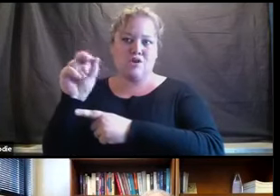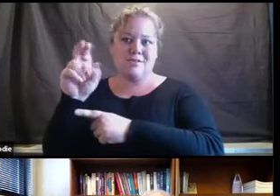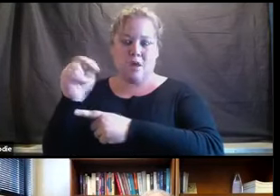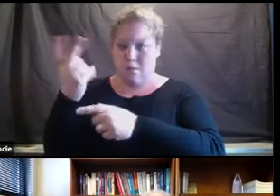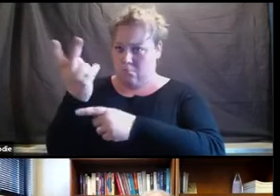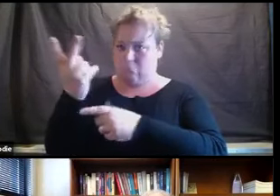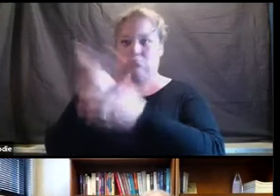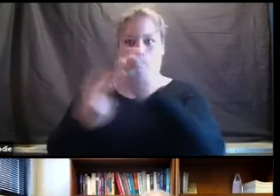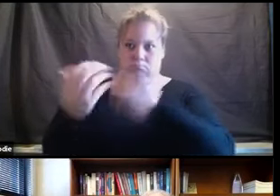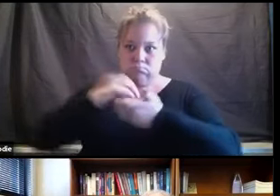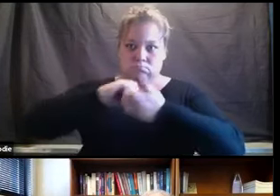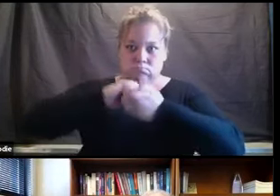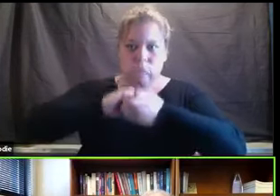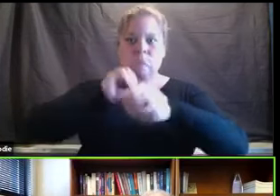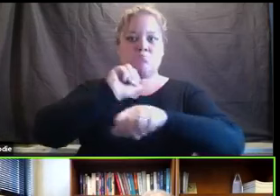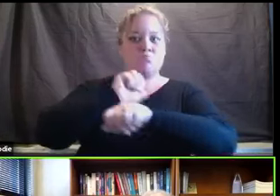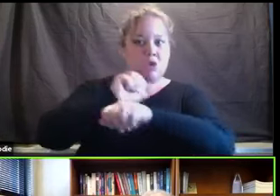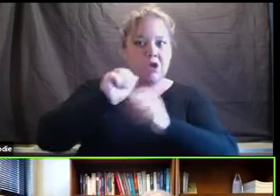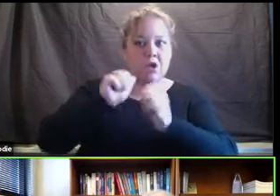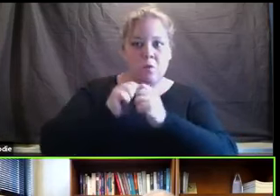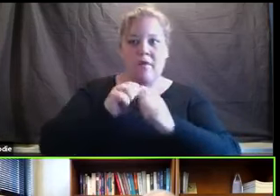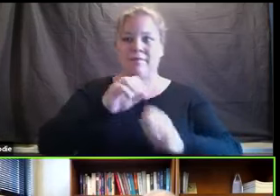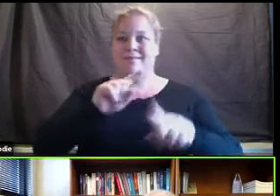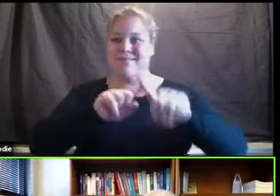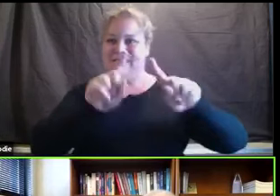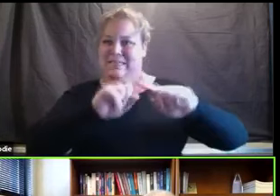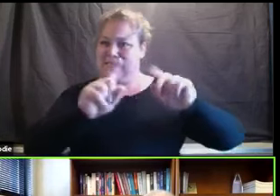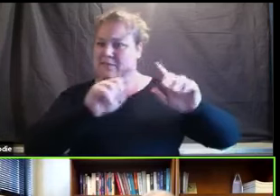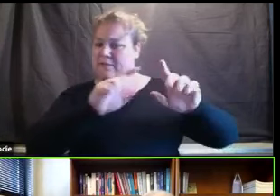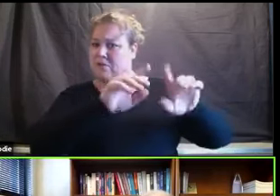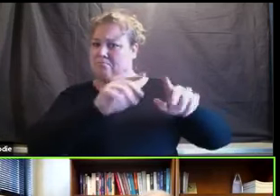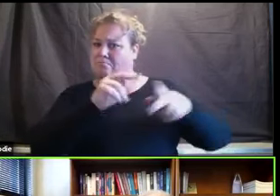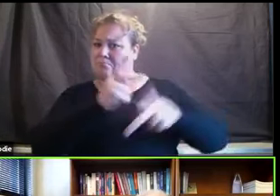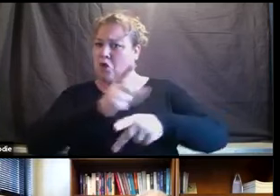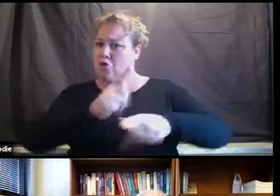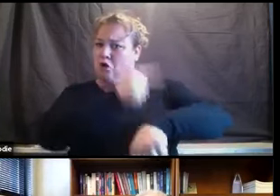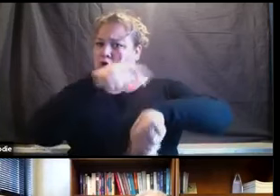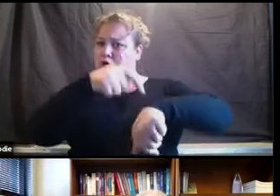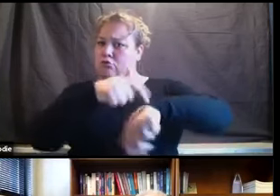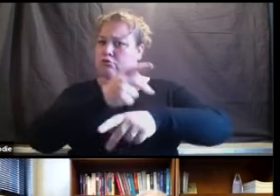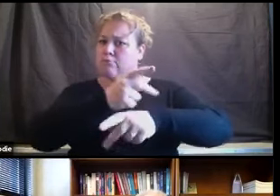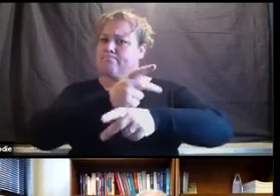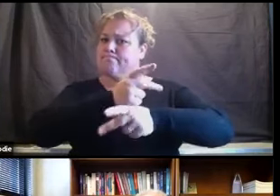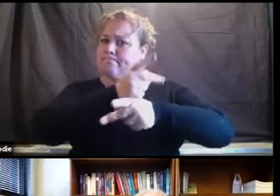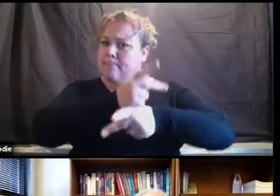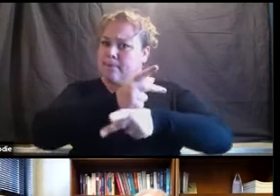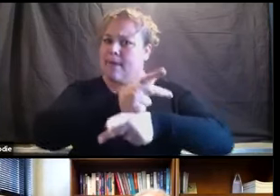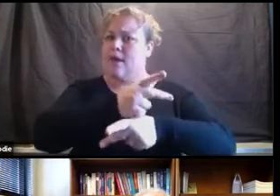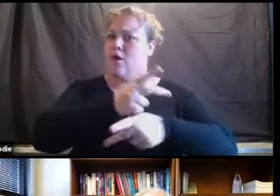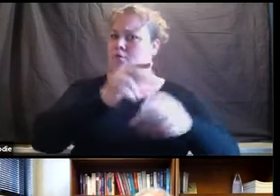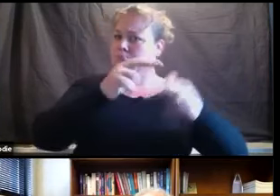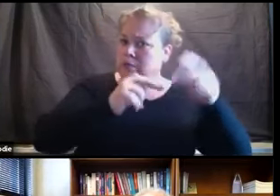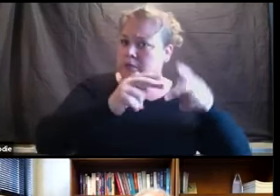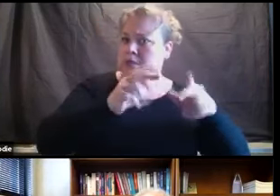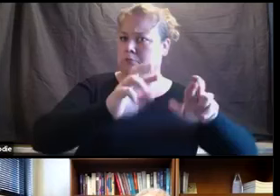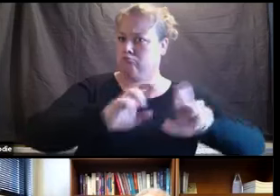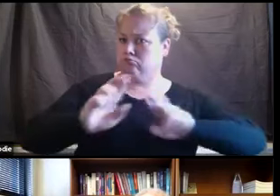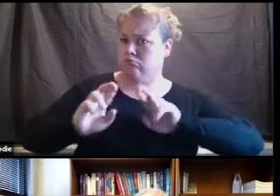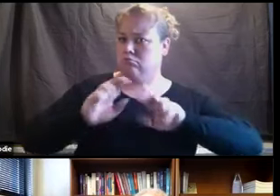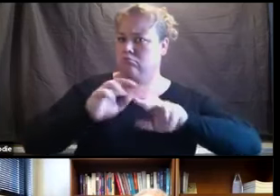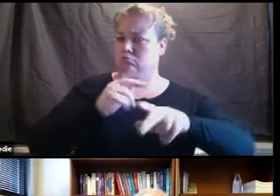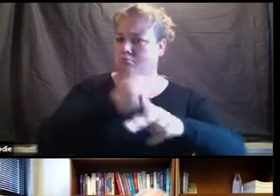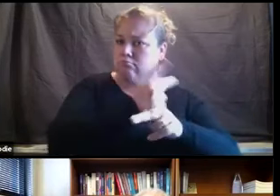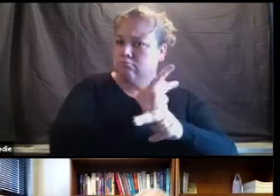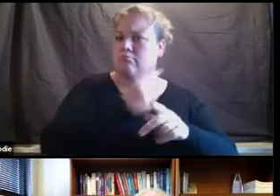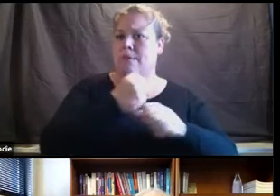little bit more about that work, and then they'll take a couple of questions, and then we'll go into the regular part of our session. So I'll let them take it away. Welcome,